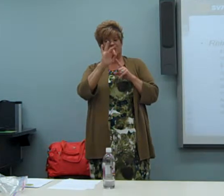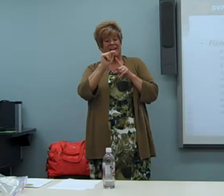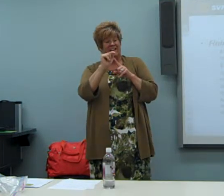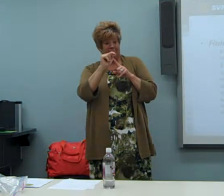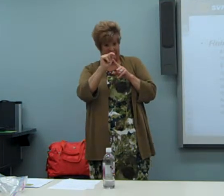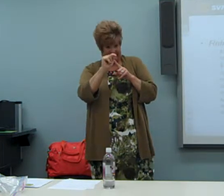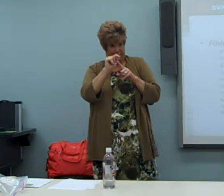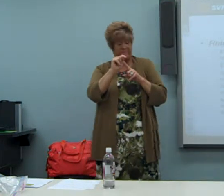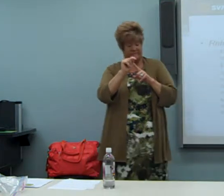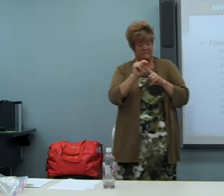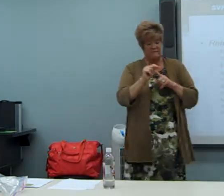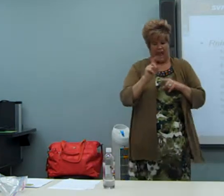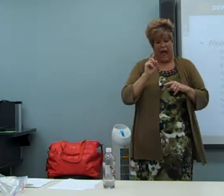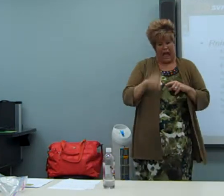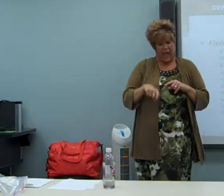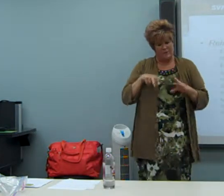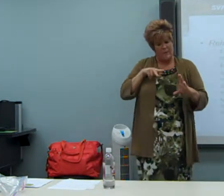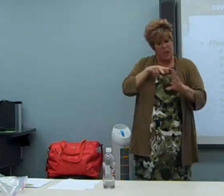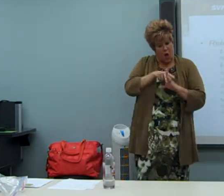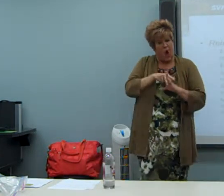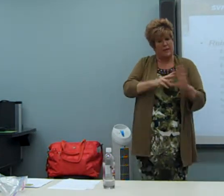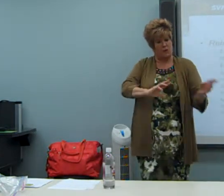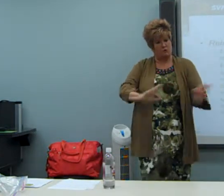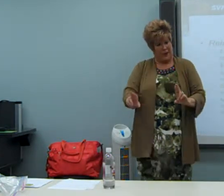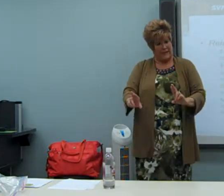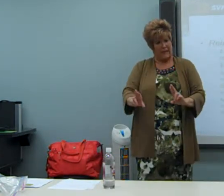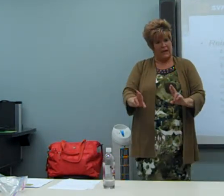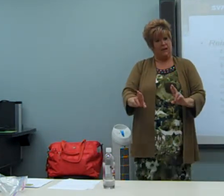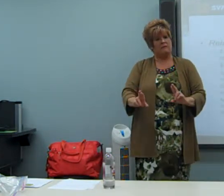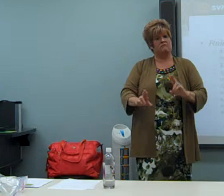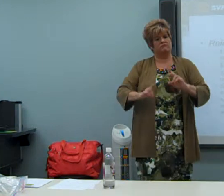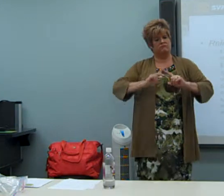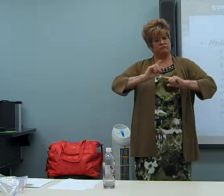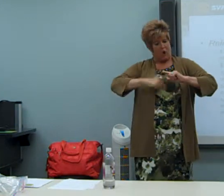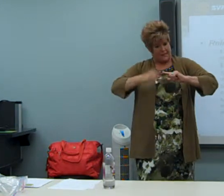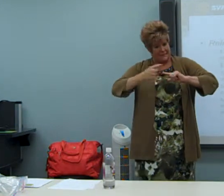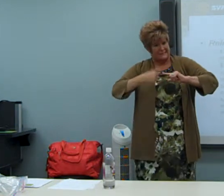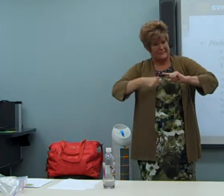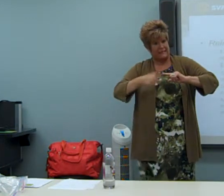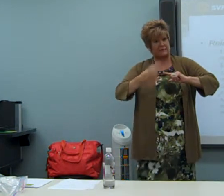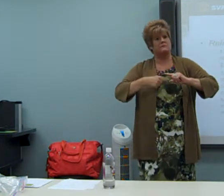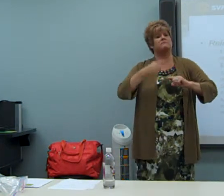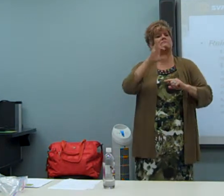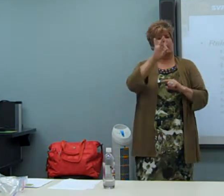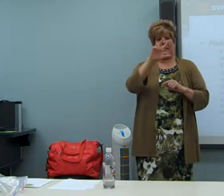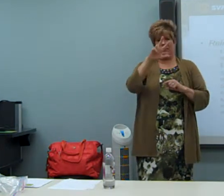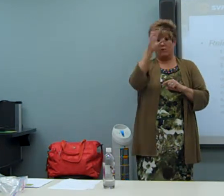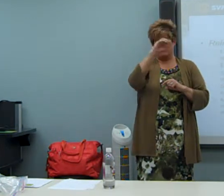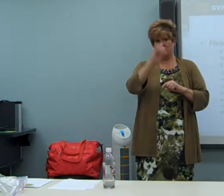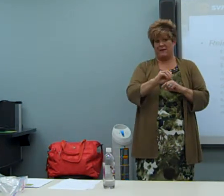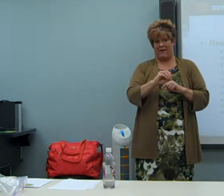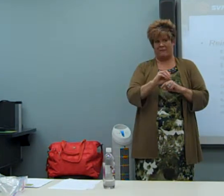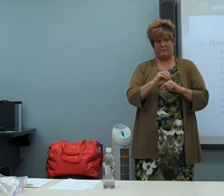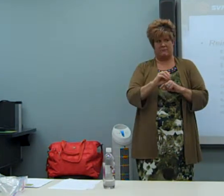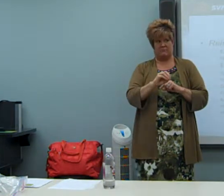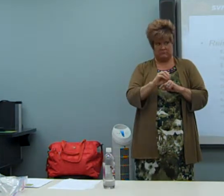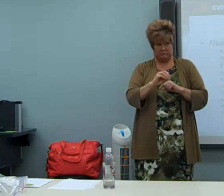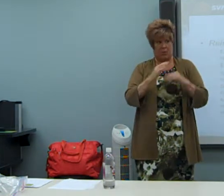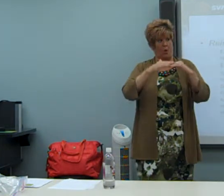The interpreter has to know their expectations for each shift. When they sign on, they have to be ready to go. And they have to process